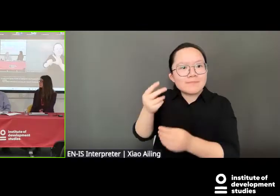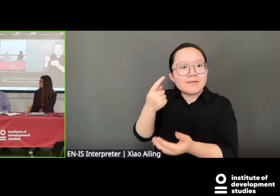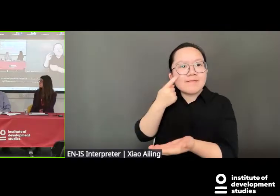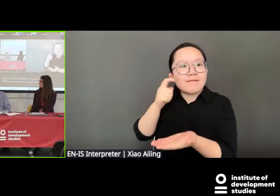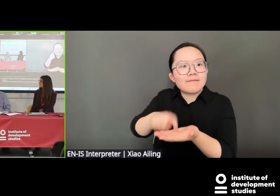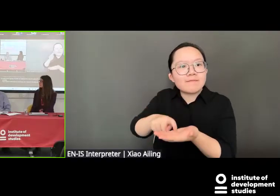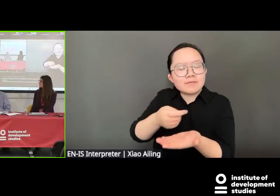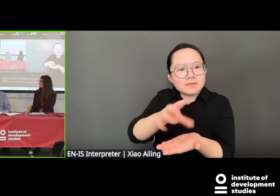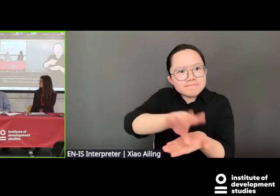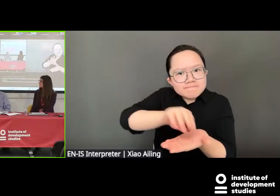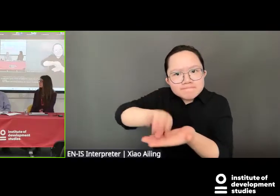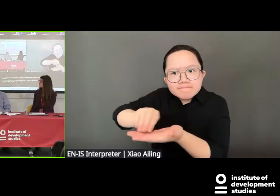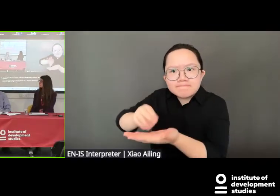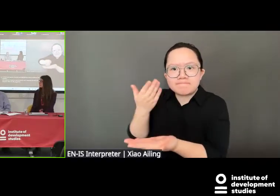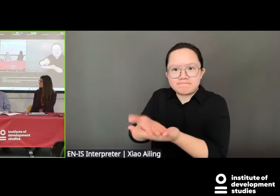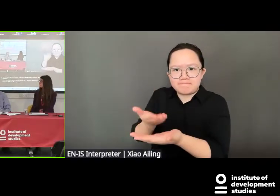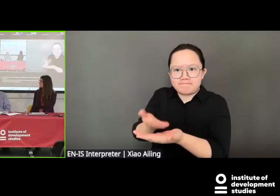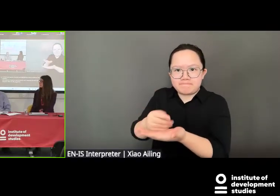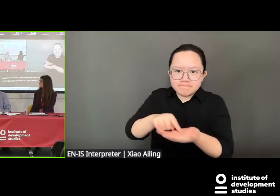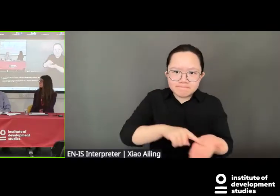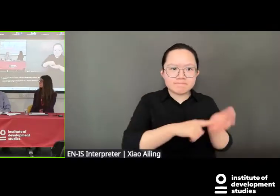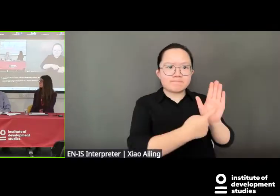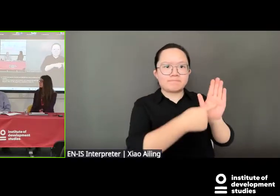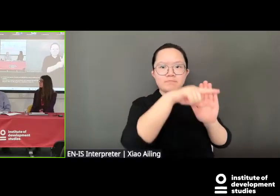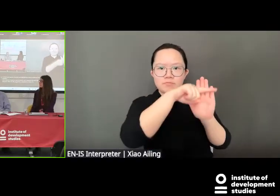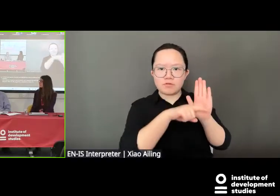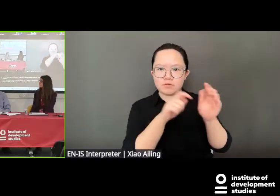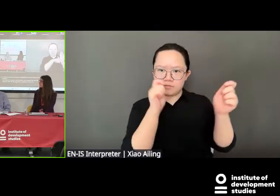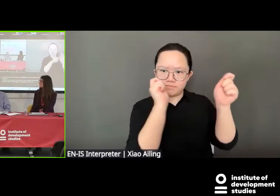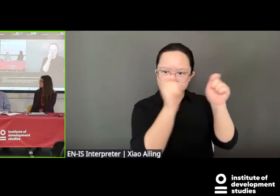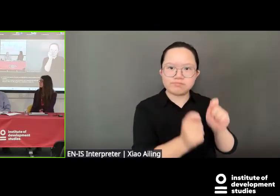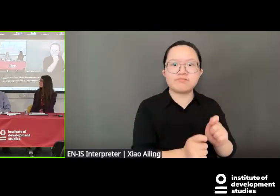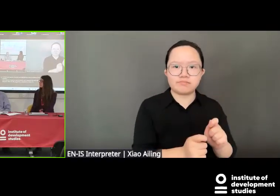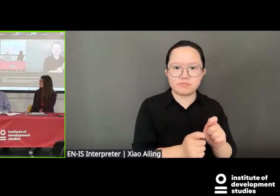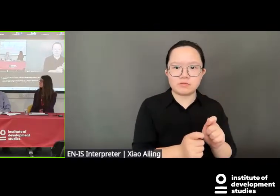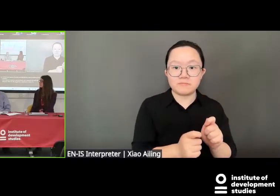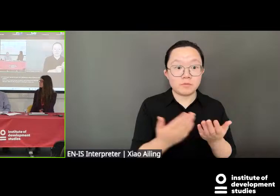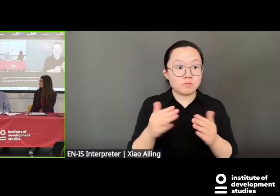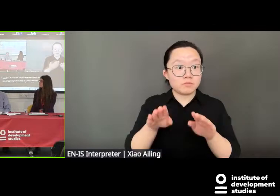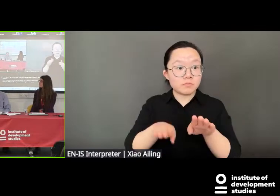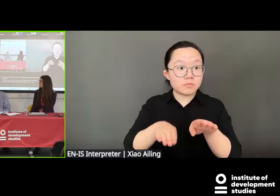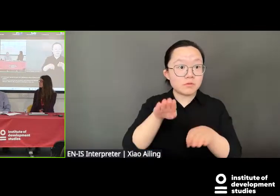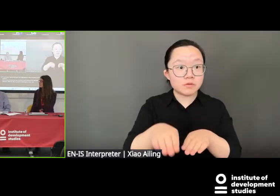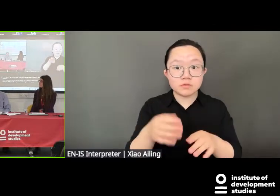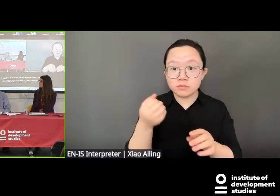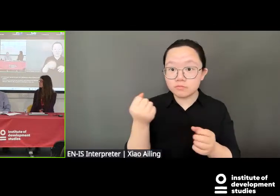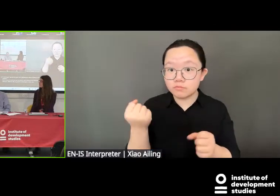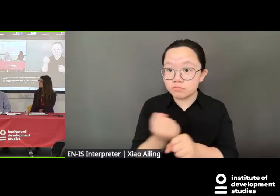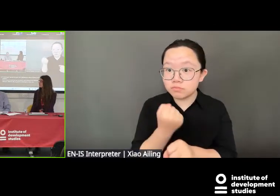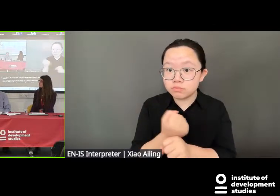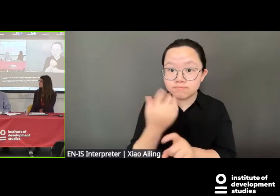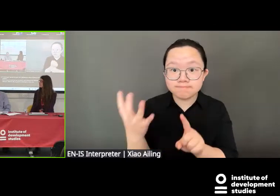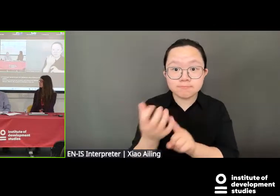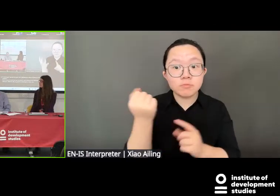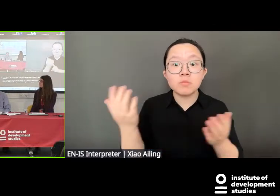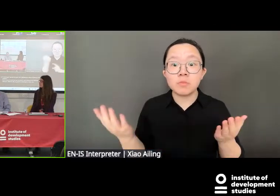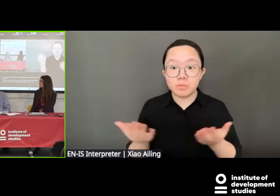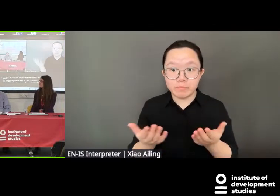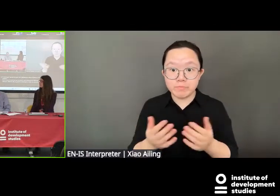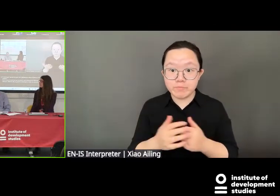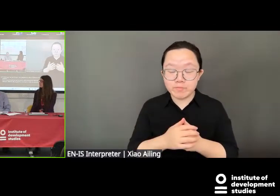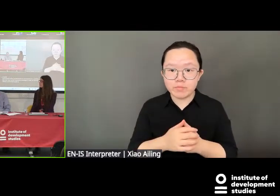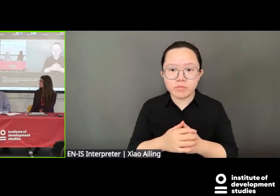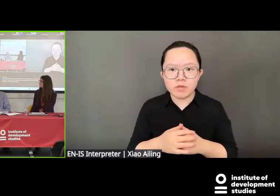Because while the DID programme is drawing to a close, the journey genuinely towards inclusive development is only just